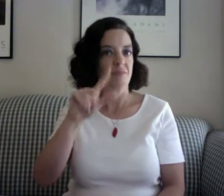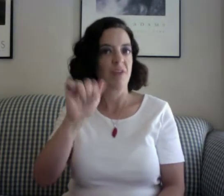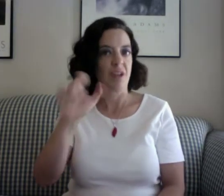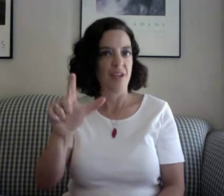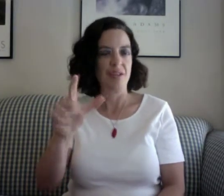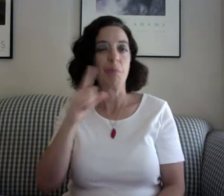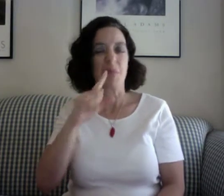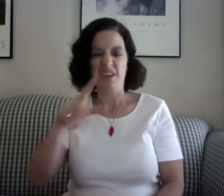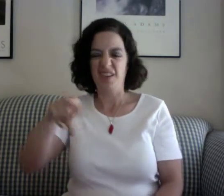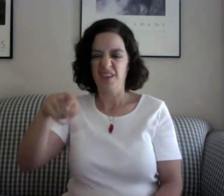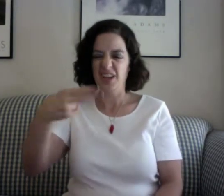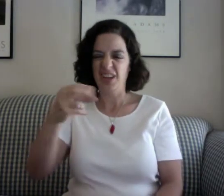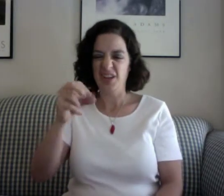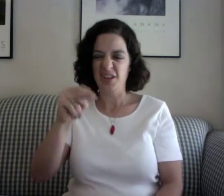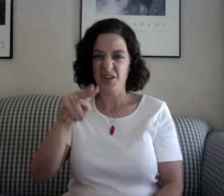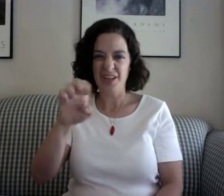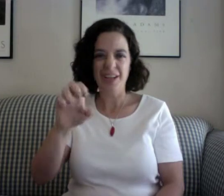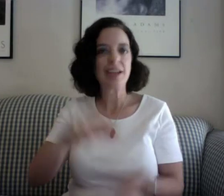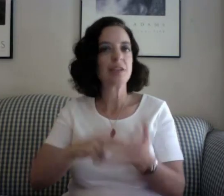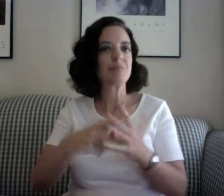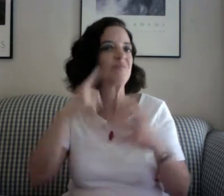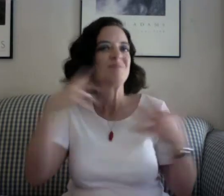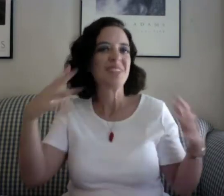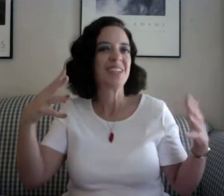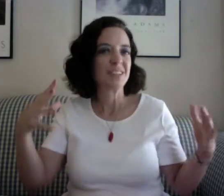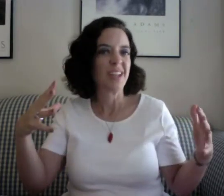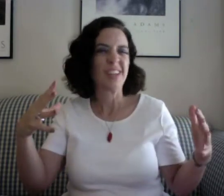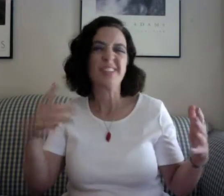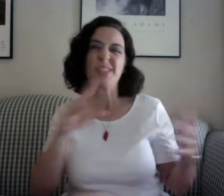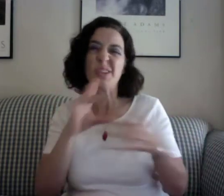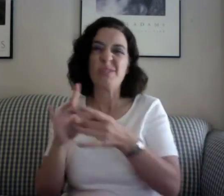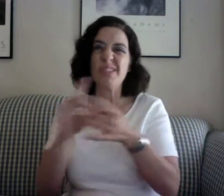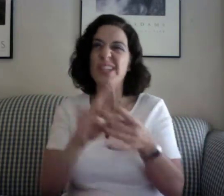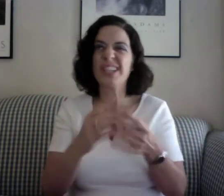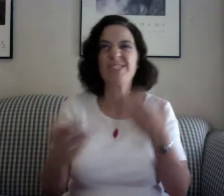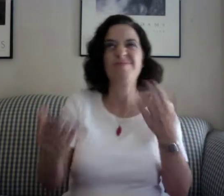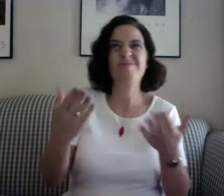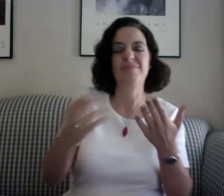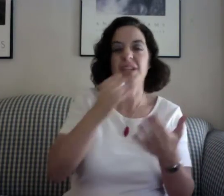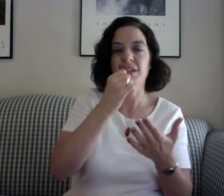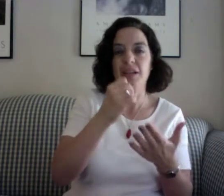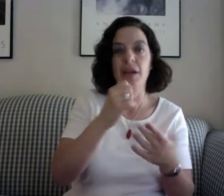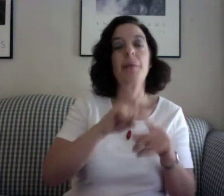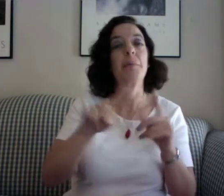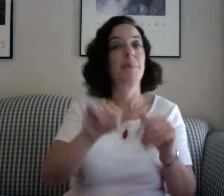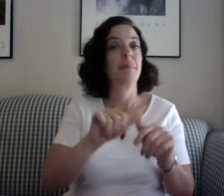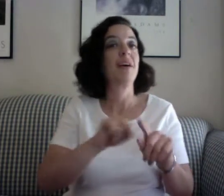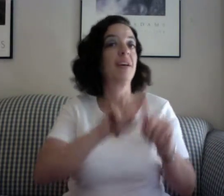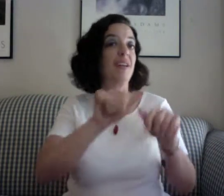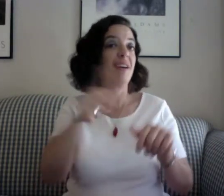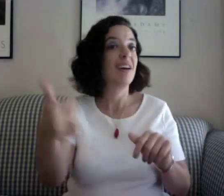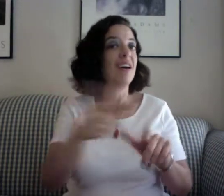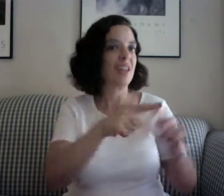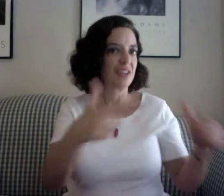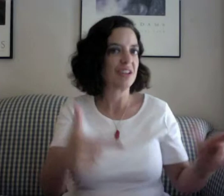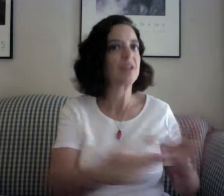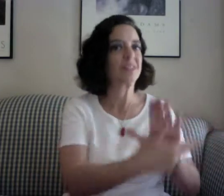ASL. But phone, that means sound, so it doesn't really relate to ASL. But in